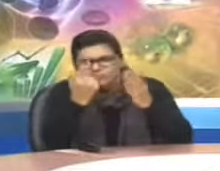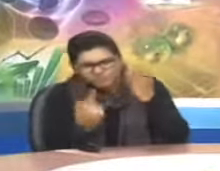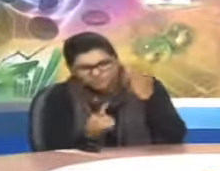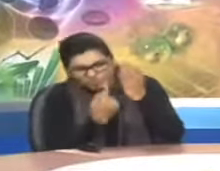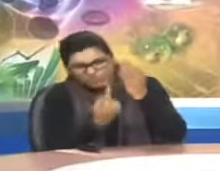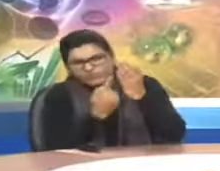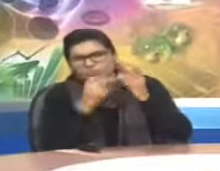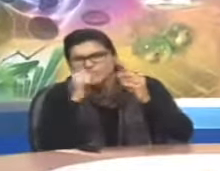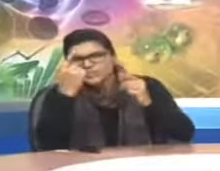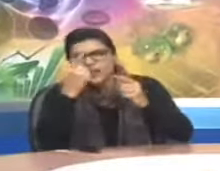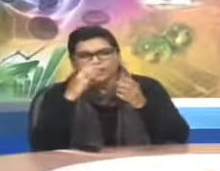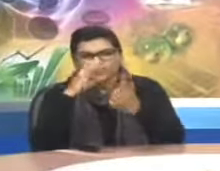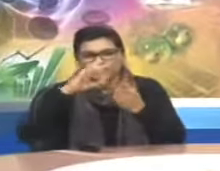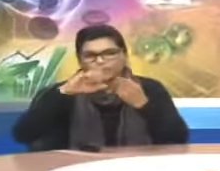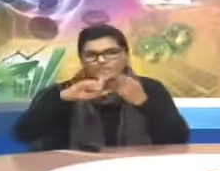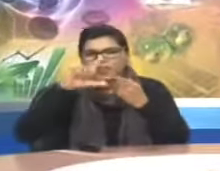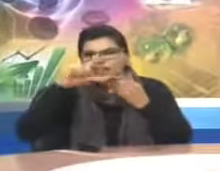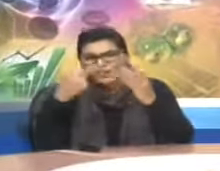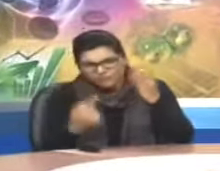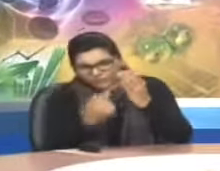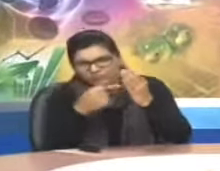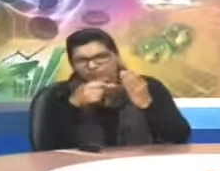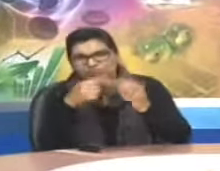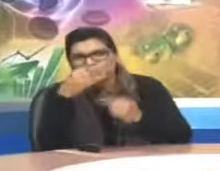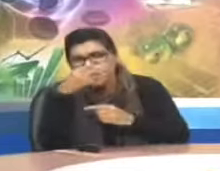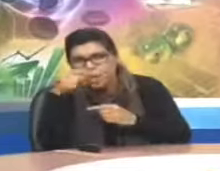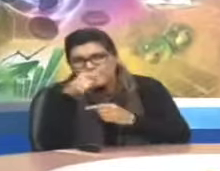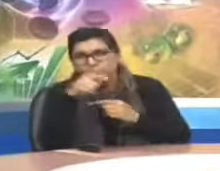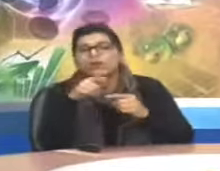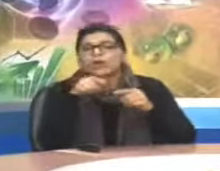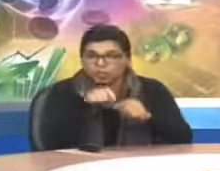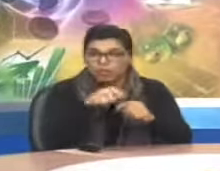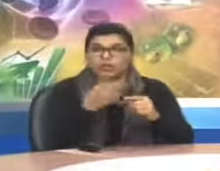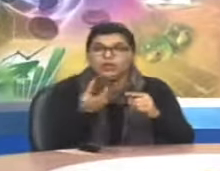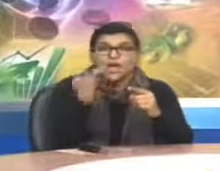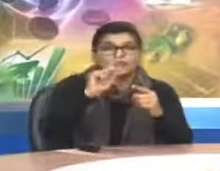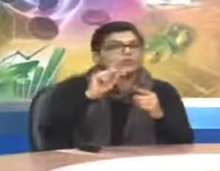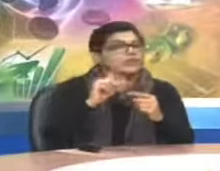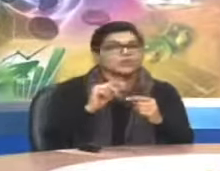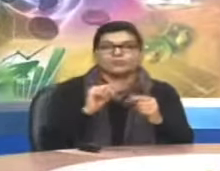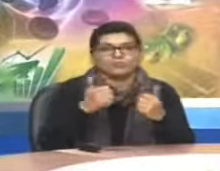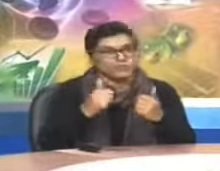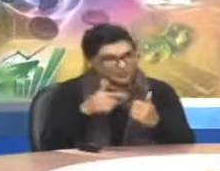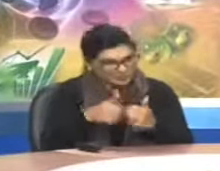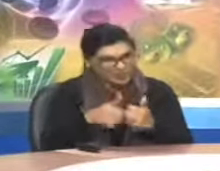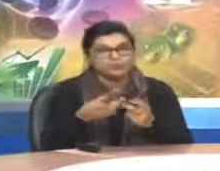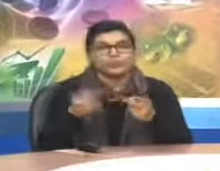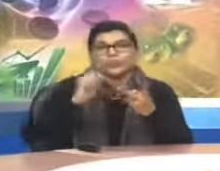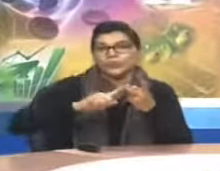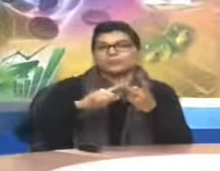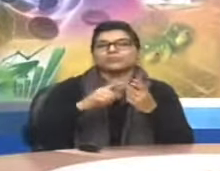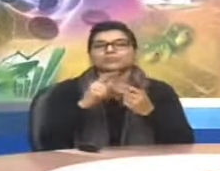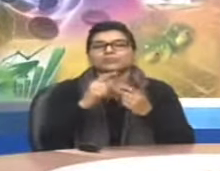batteries which we use in toys, different cells, they cannot be